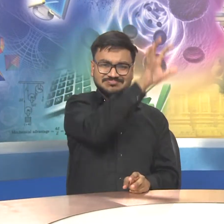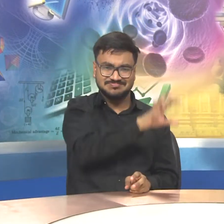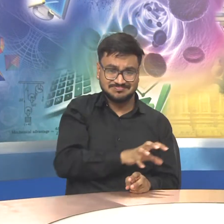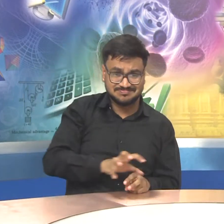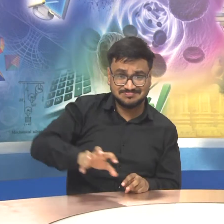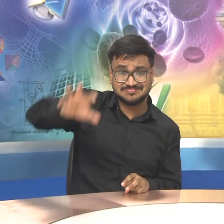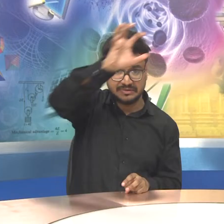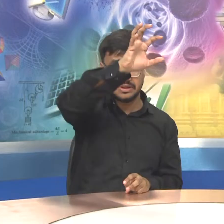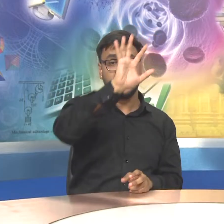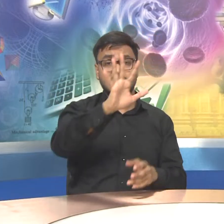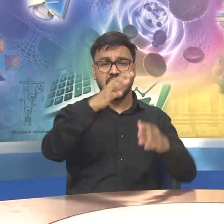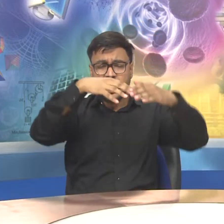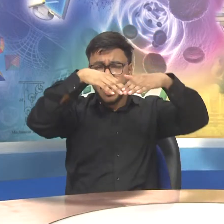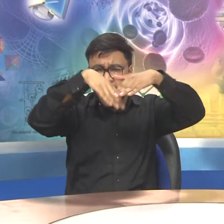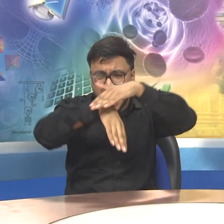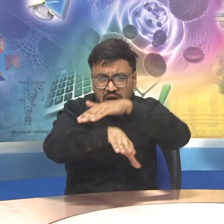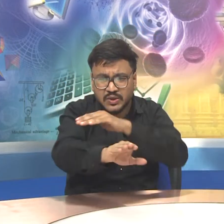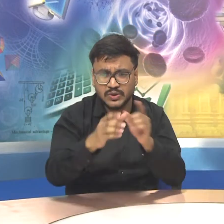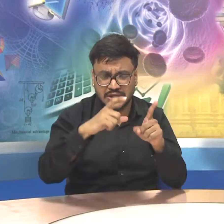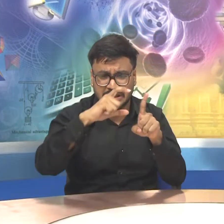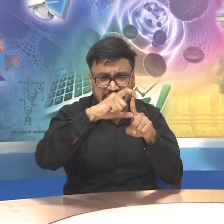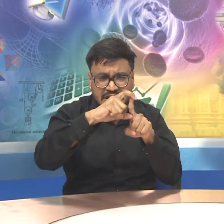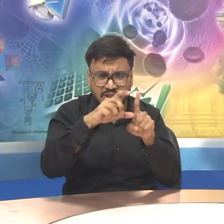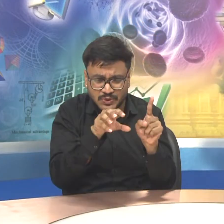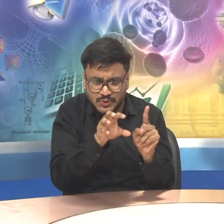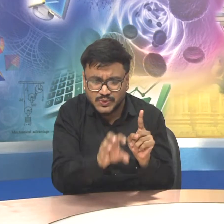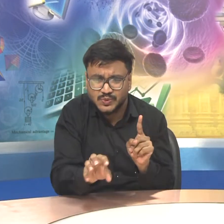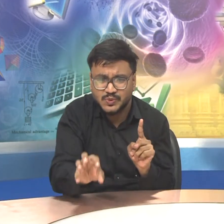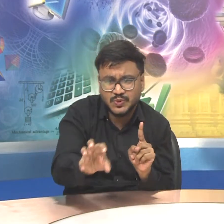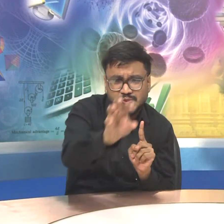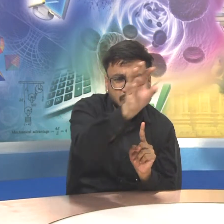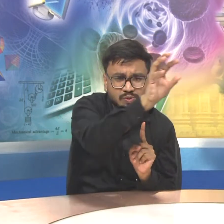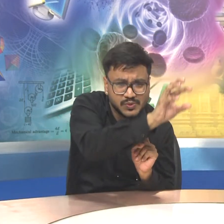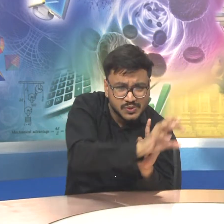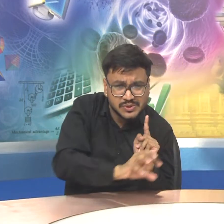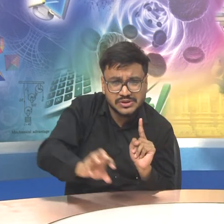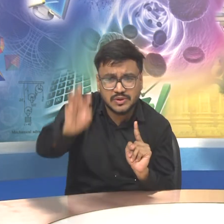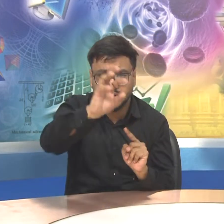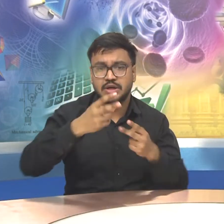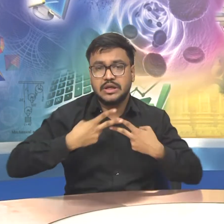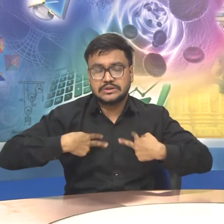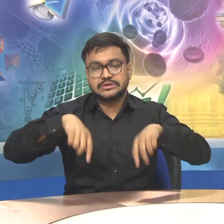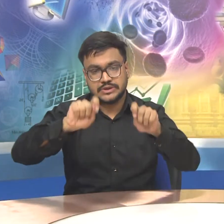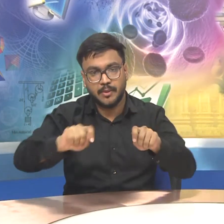civil cases, and session courts, which decide criminal cases.